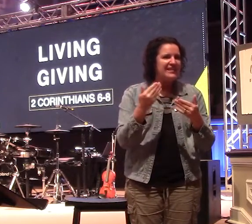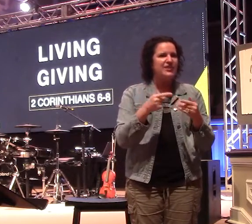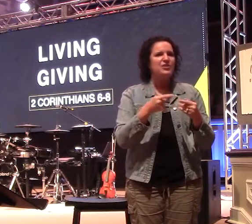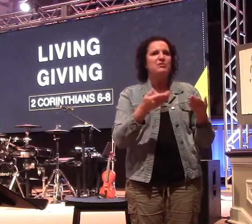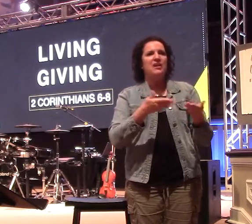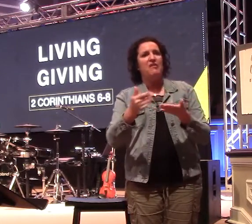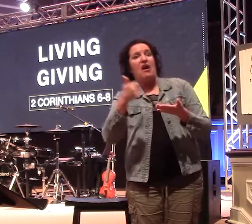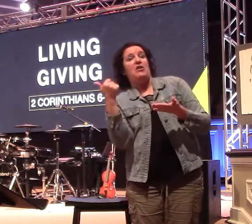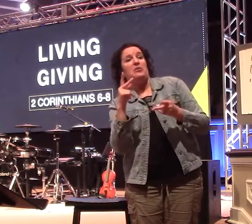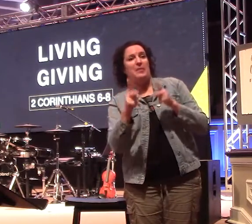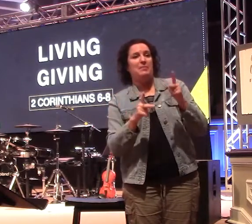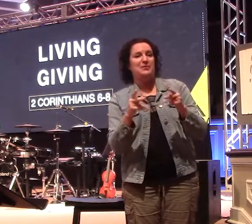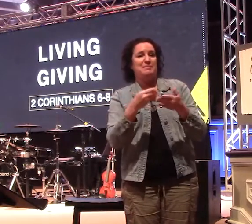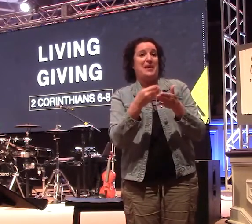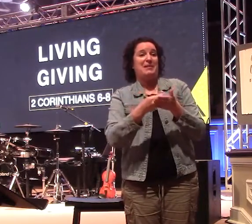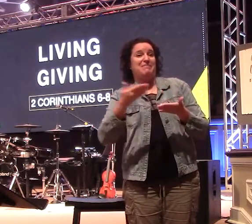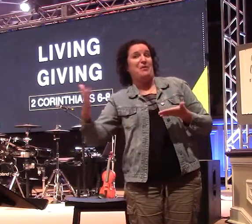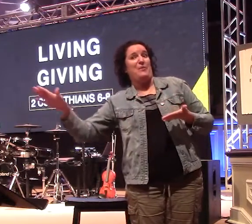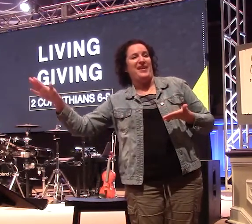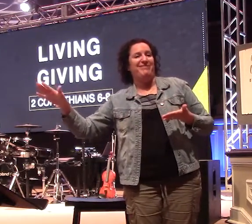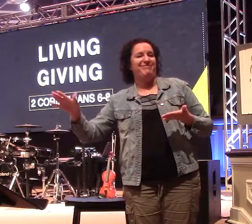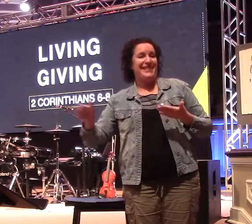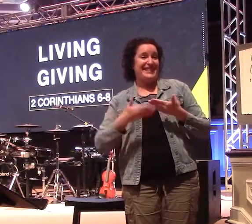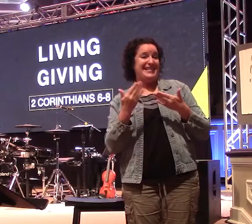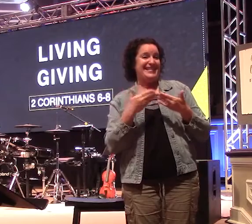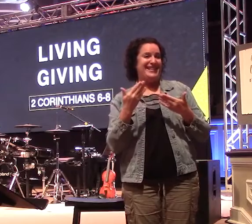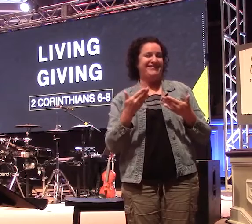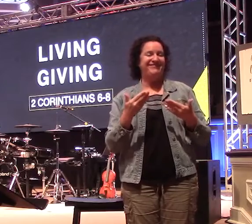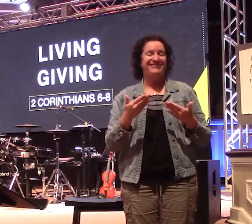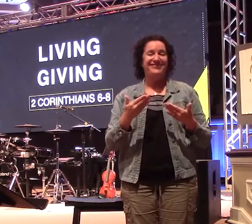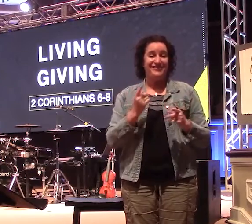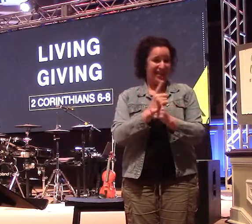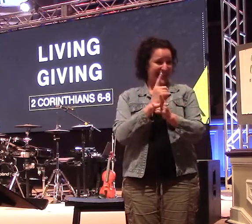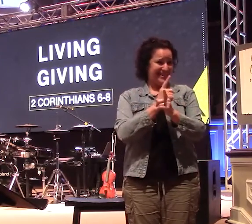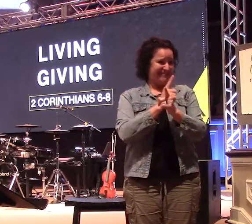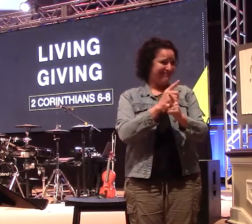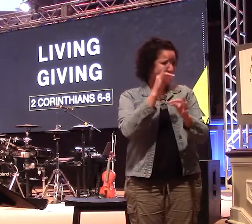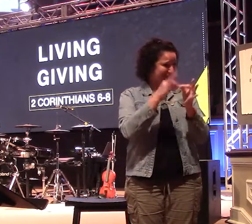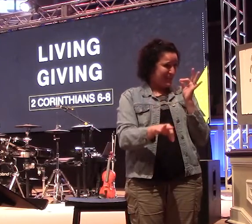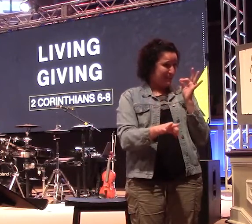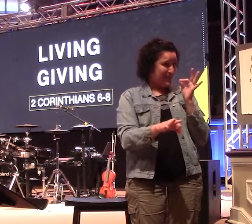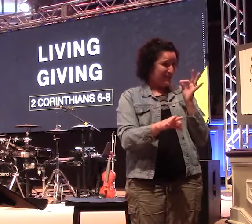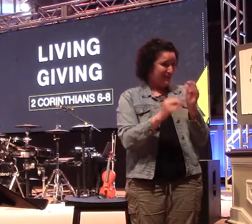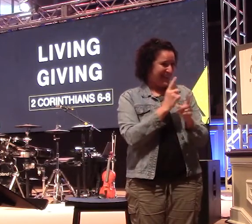away. Isn't that right? I mean, that is simple.